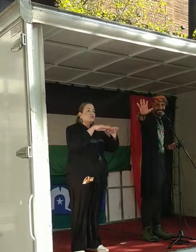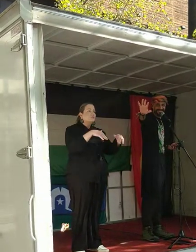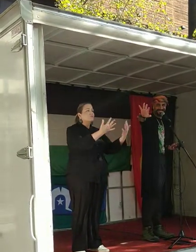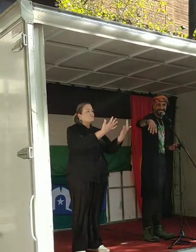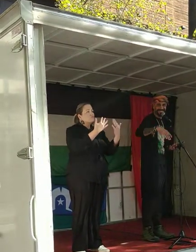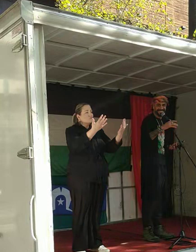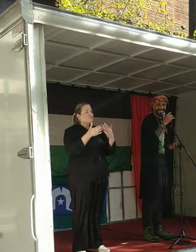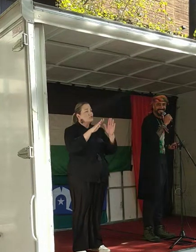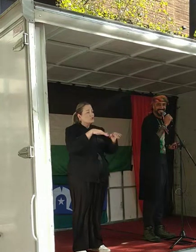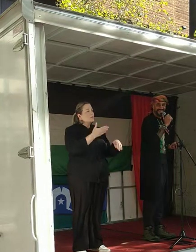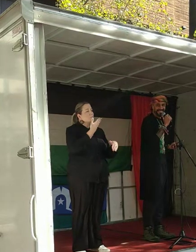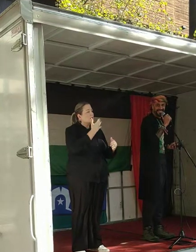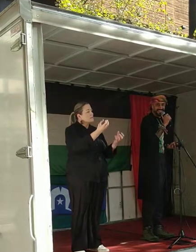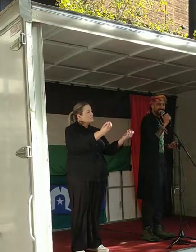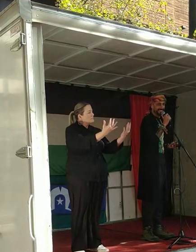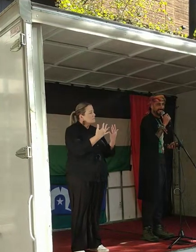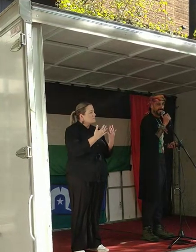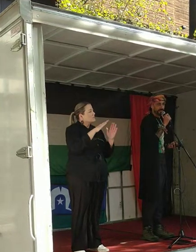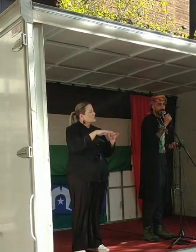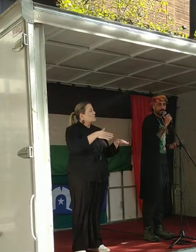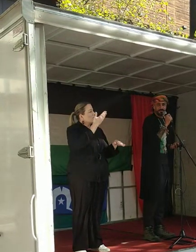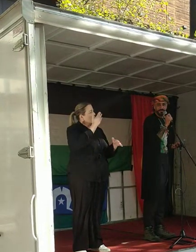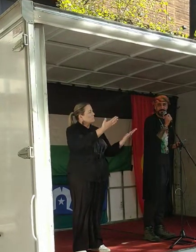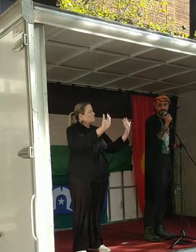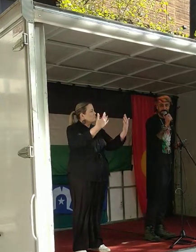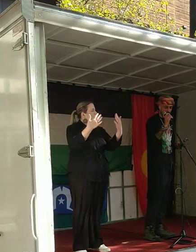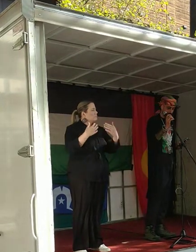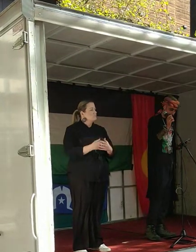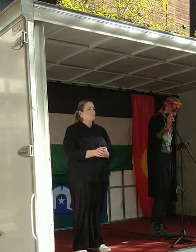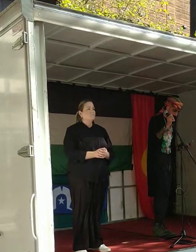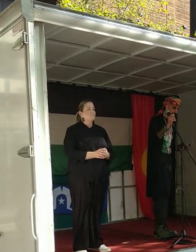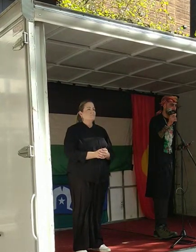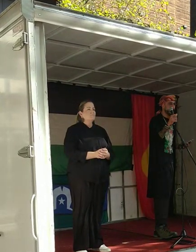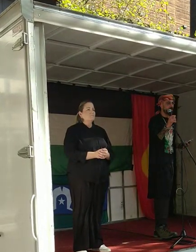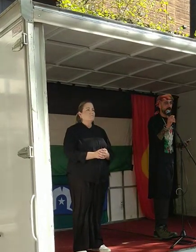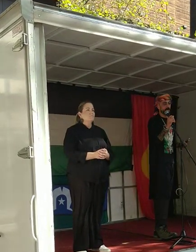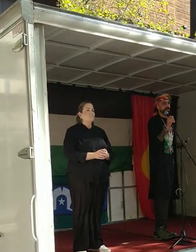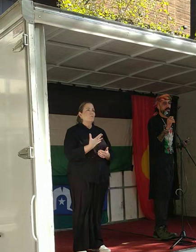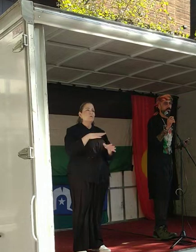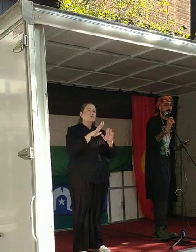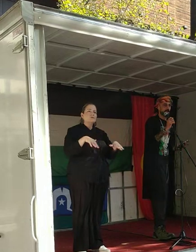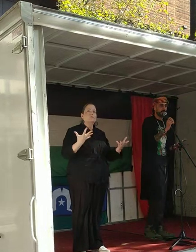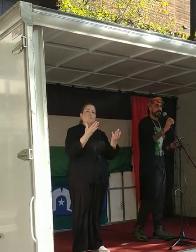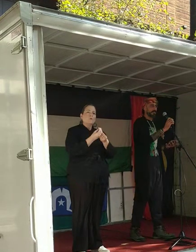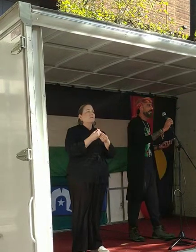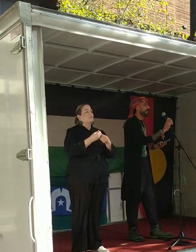Can we have children, please? Lining up at the front here. We need our children, please. Can we have